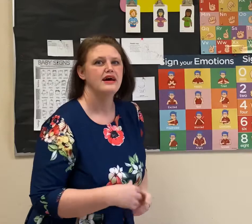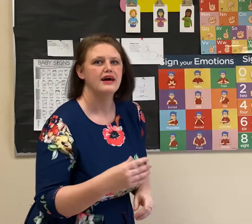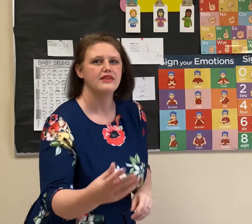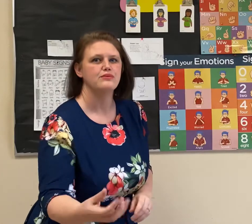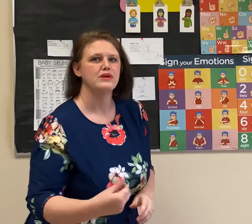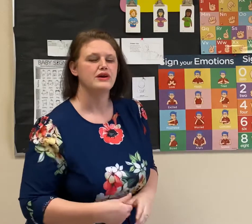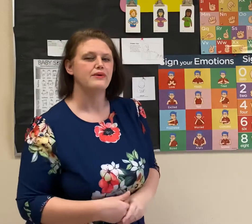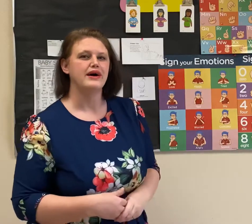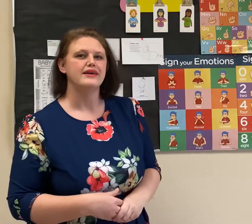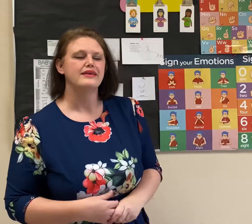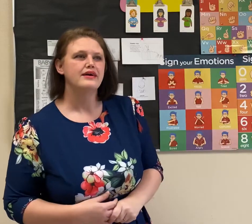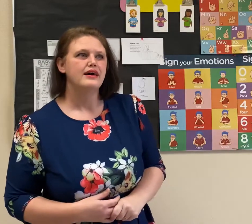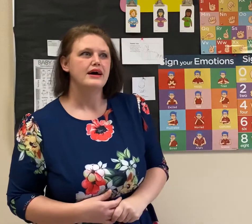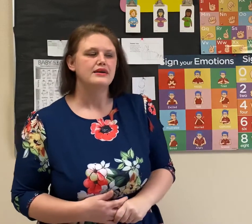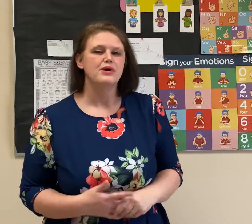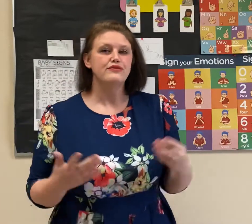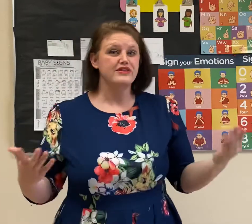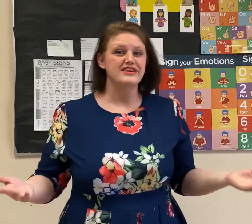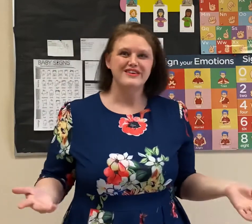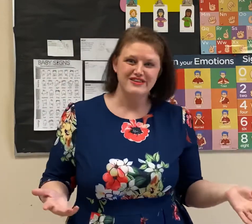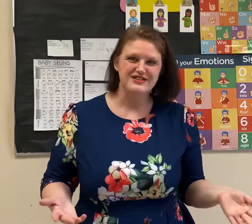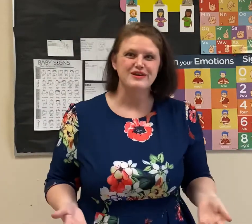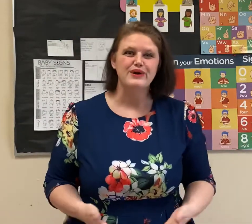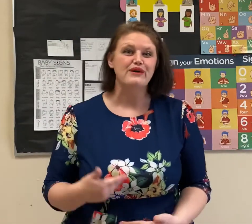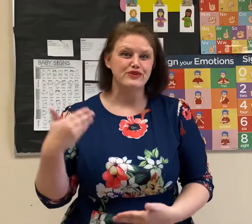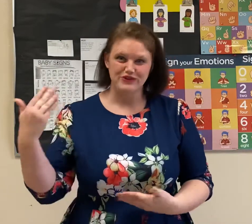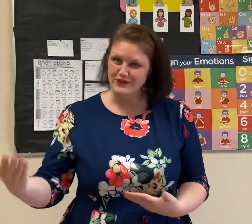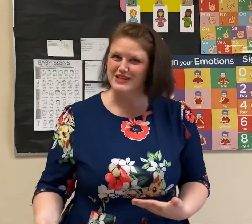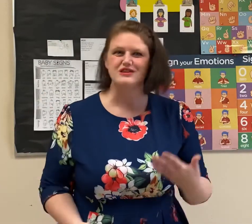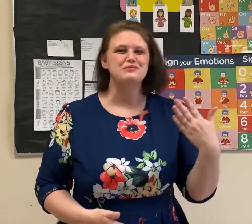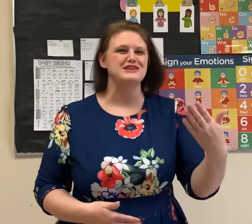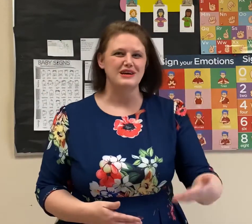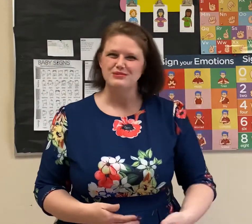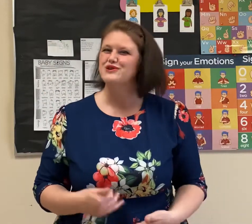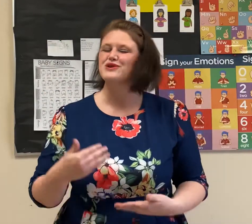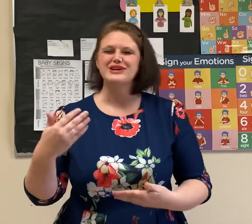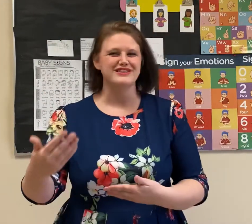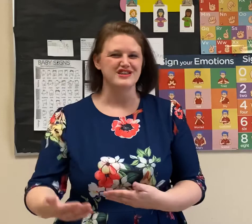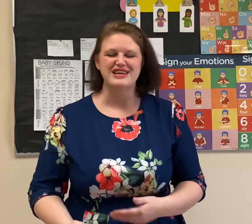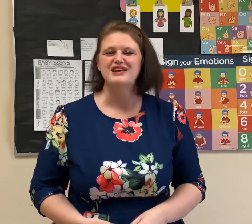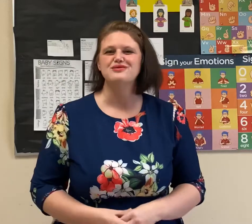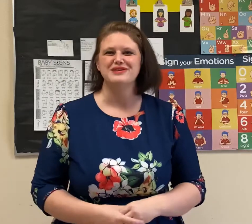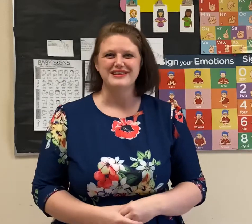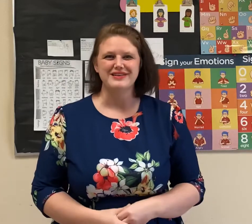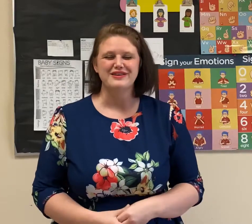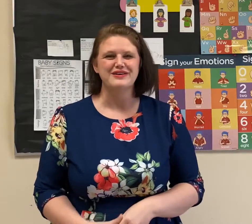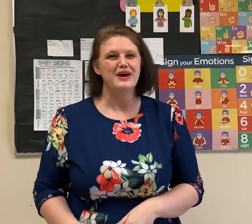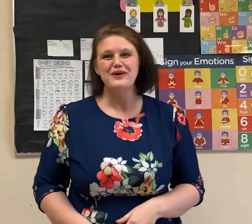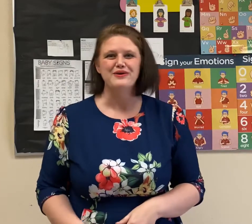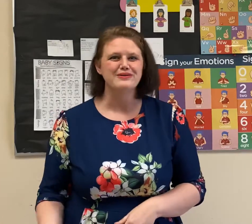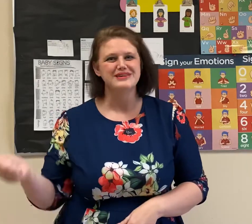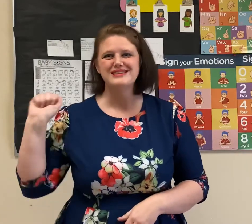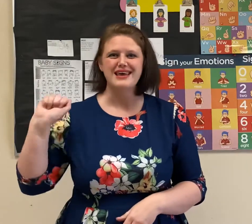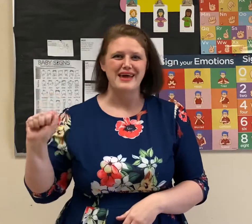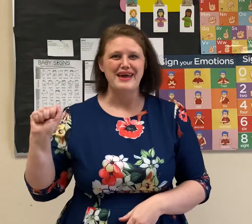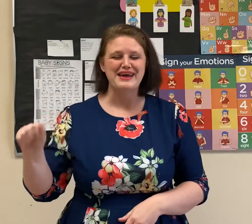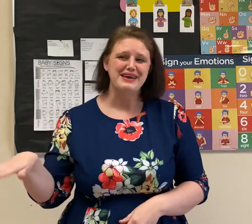then we go on. Over the years, though, after doing it so many times, you're going to just naturally learn, oh, it's A,